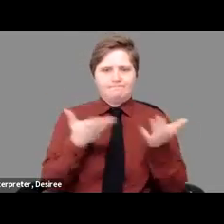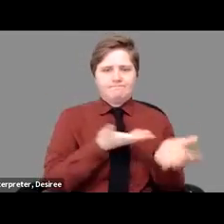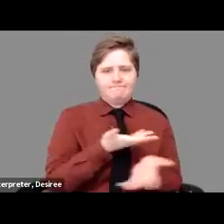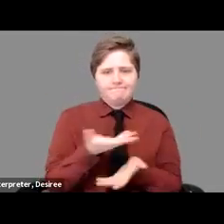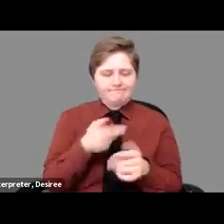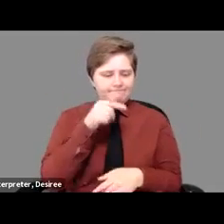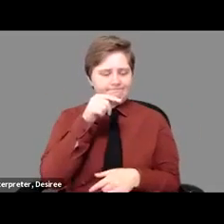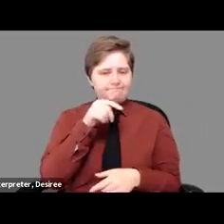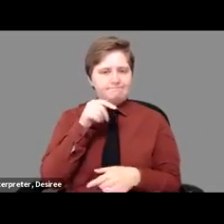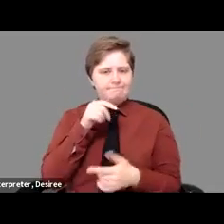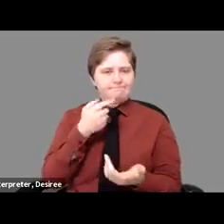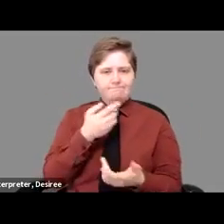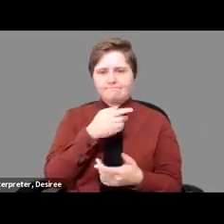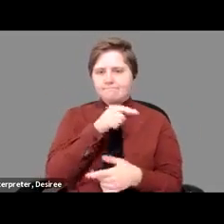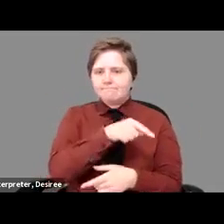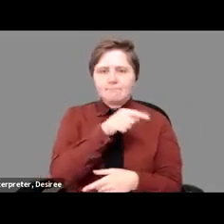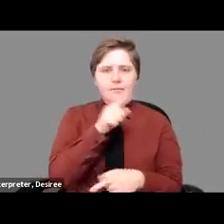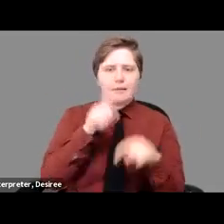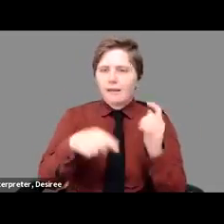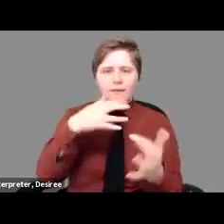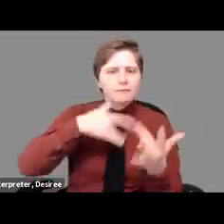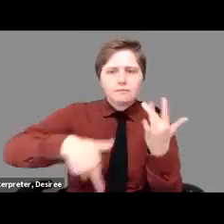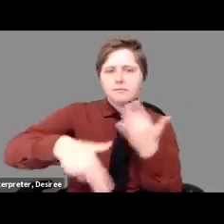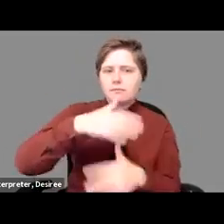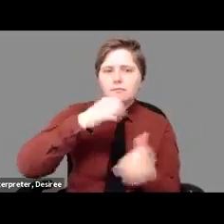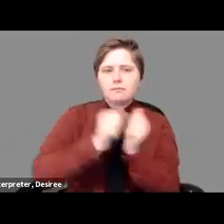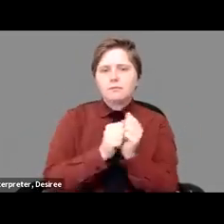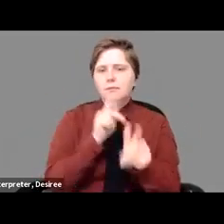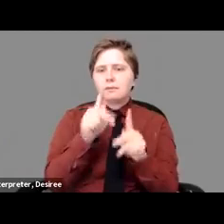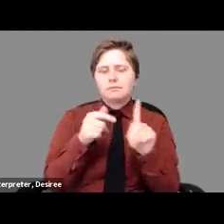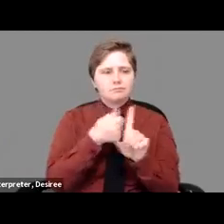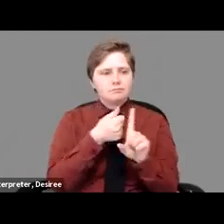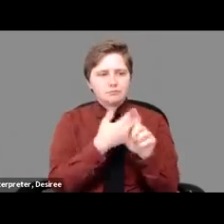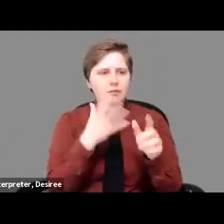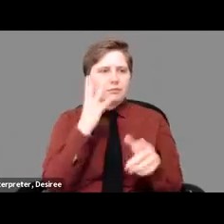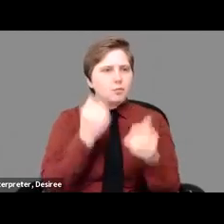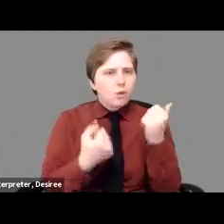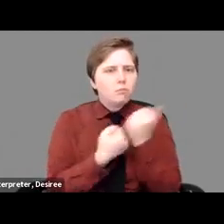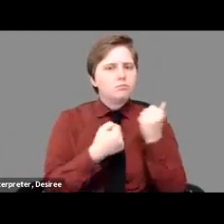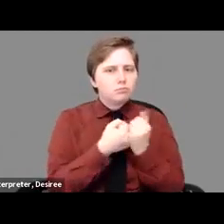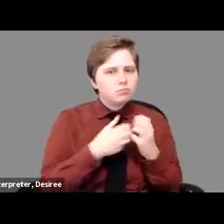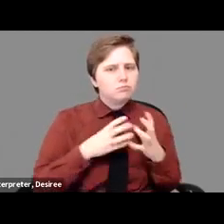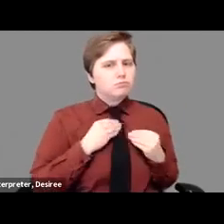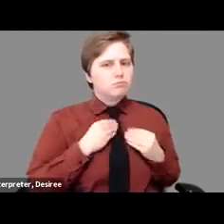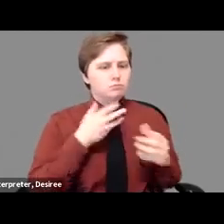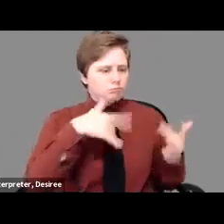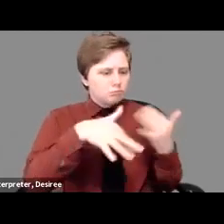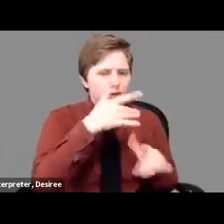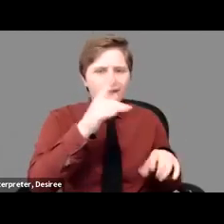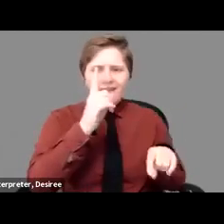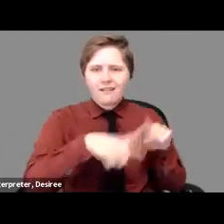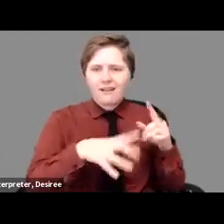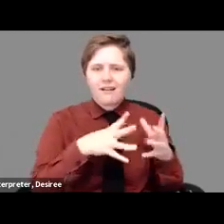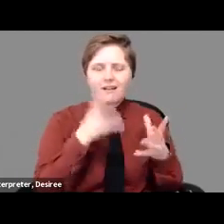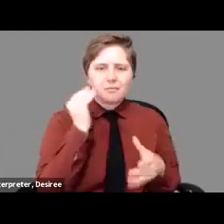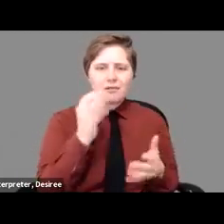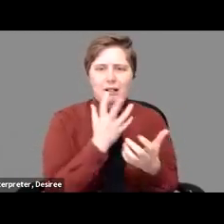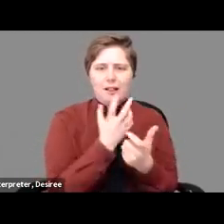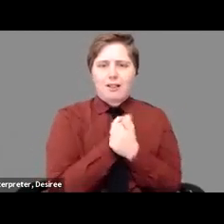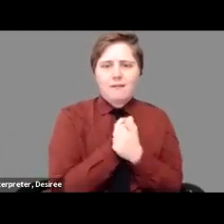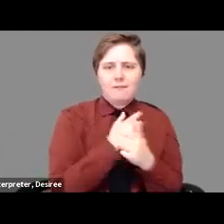be in the community, be around people who are affirming, who are accepting, who are loving,